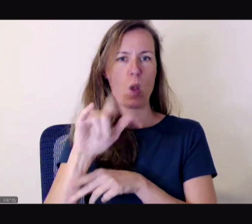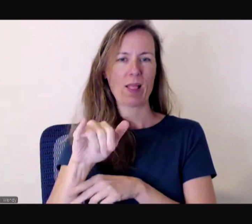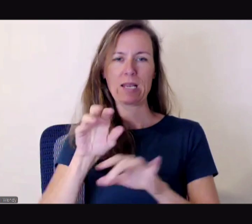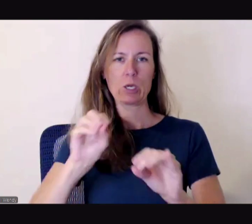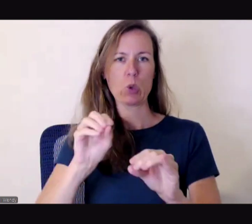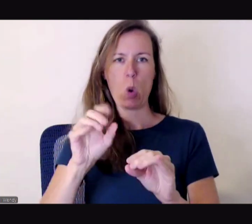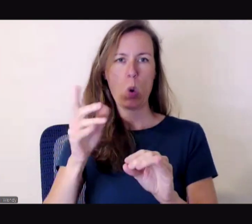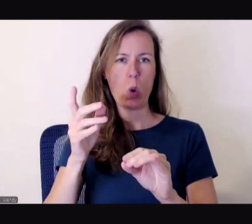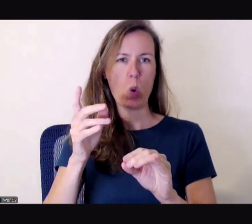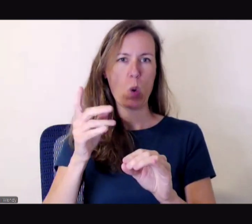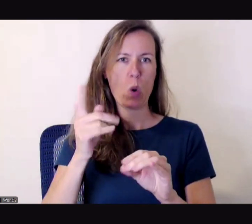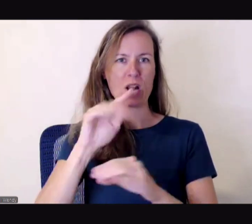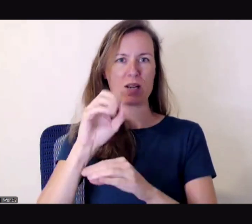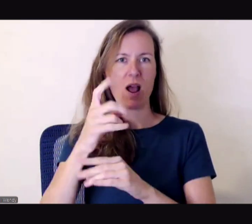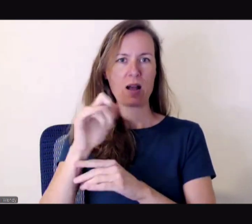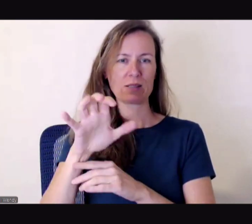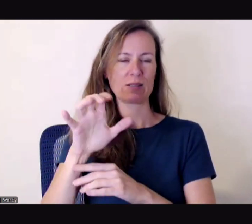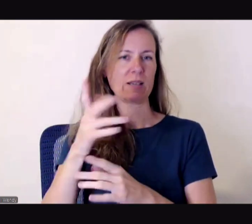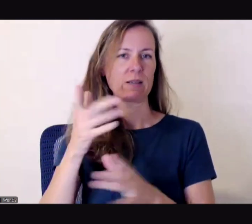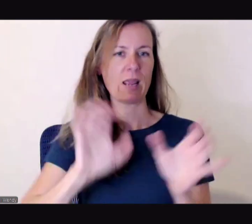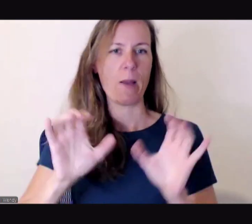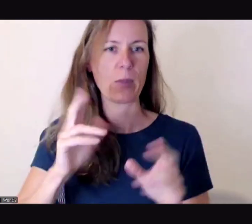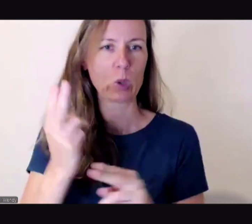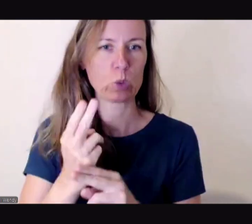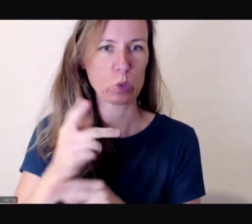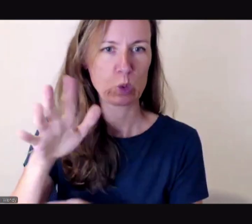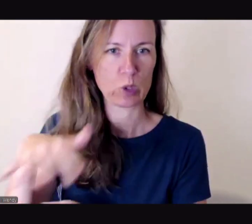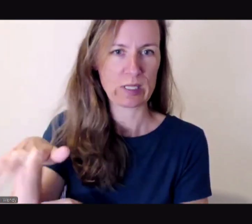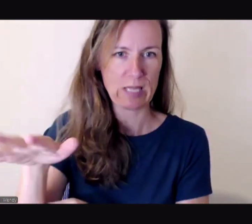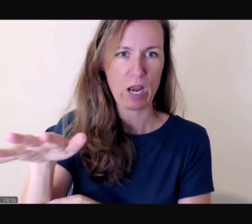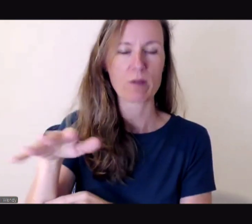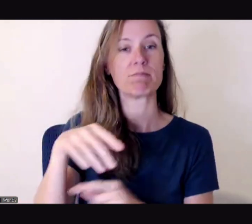Small Watership Grant. The organizers led